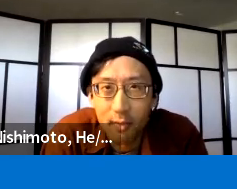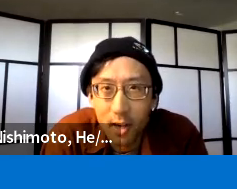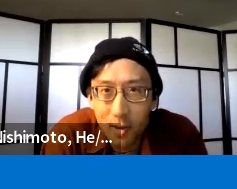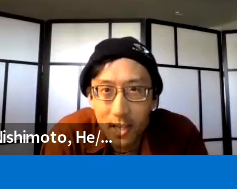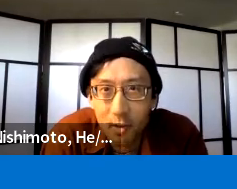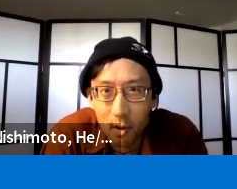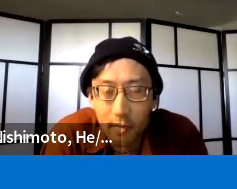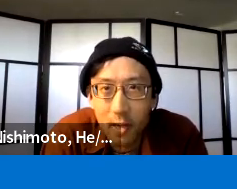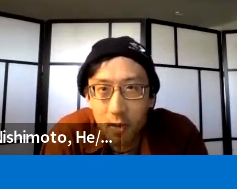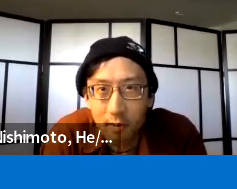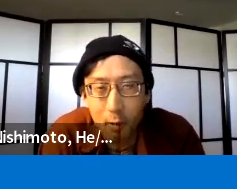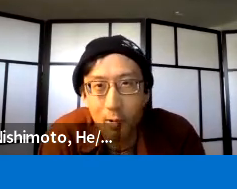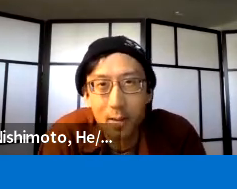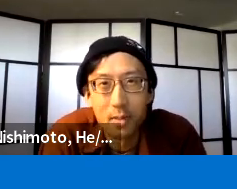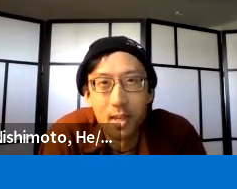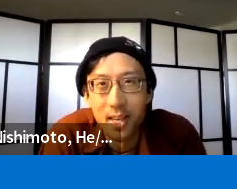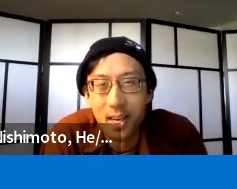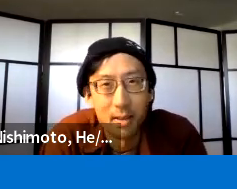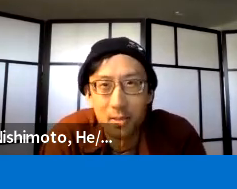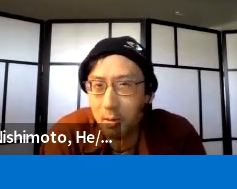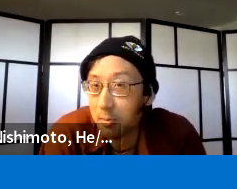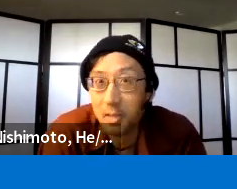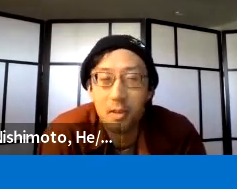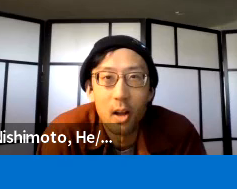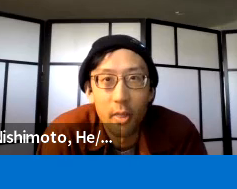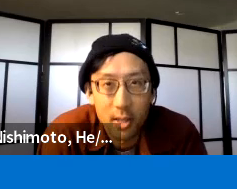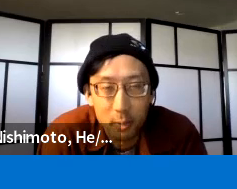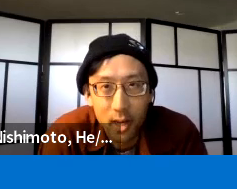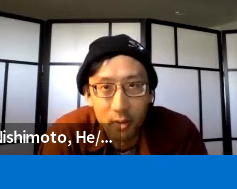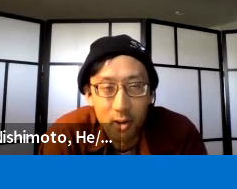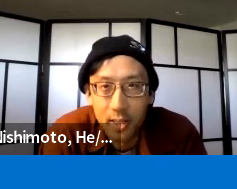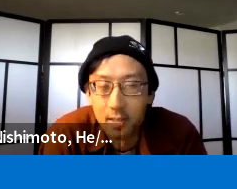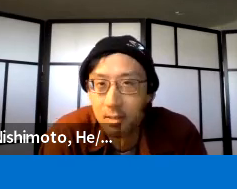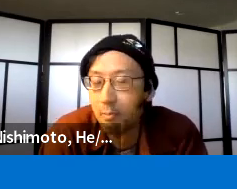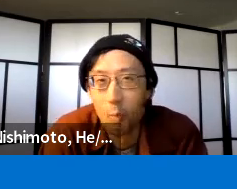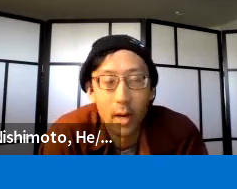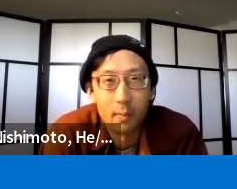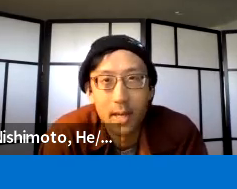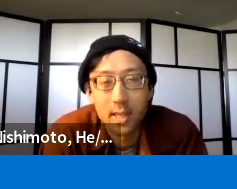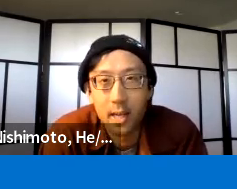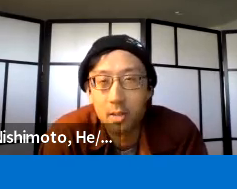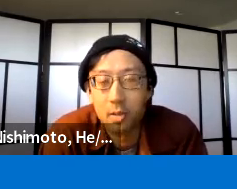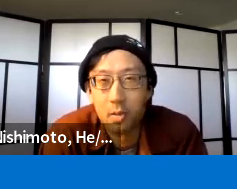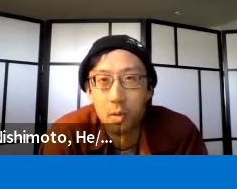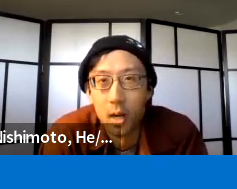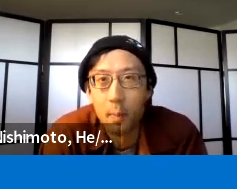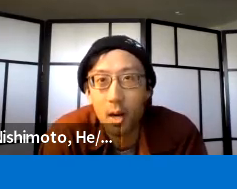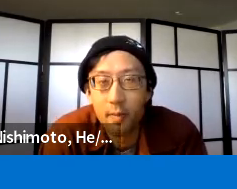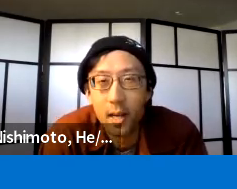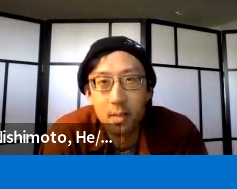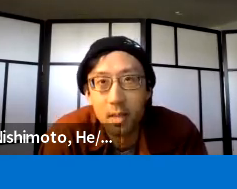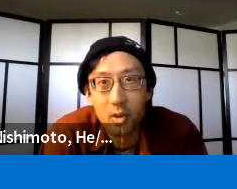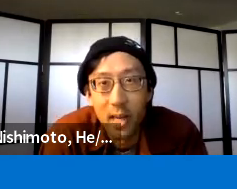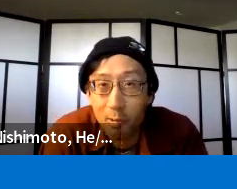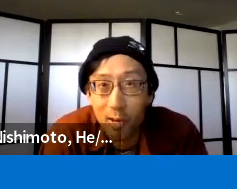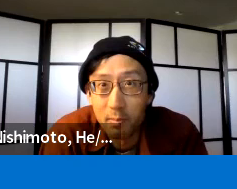coming out of undergraduate or even graduate level programs. And so just a thought to put out there is what it might take to